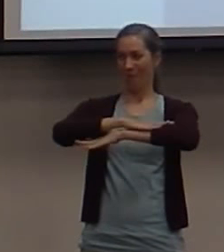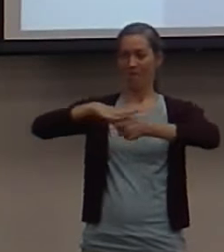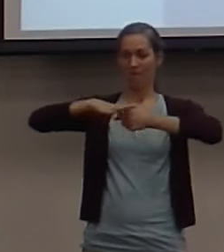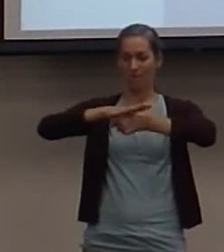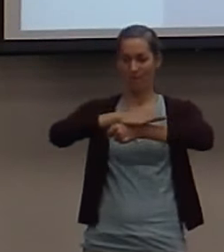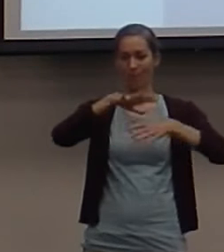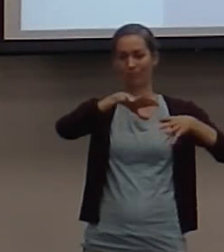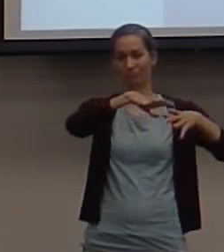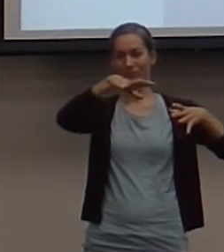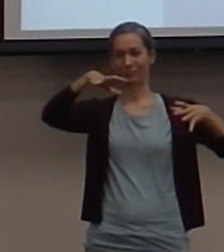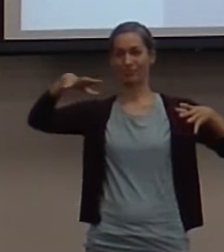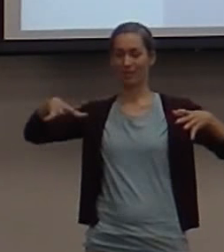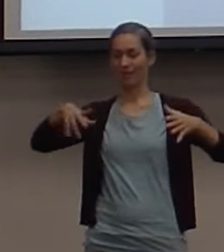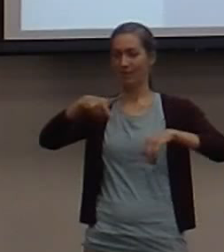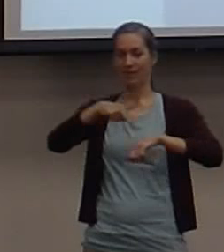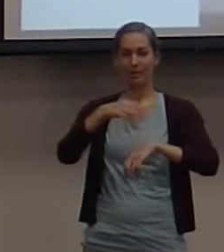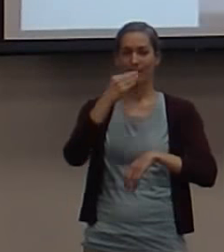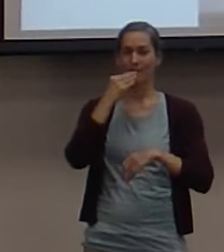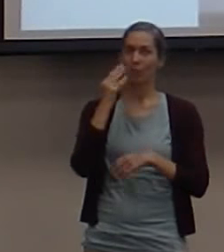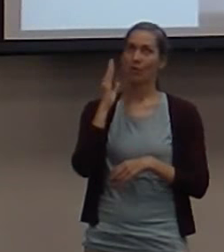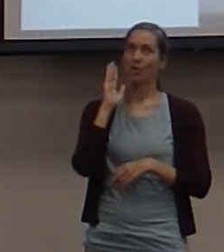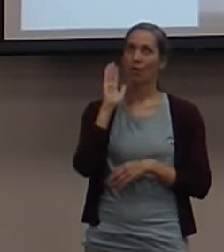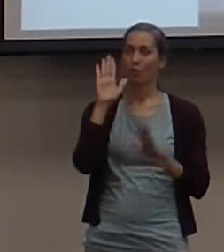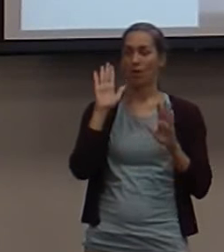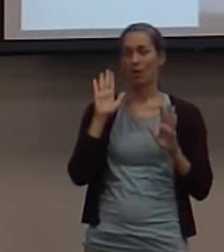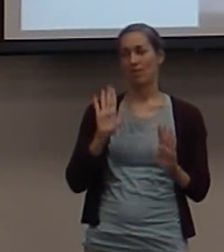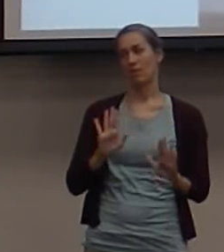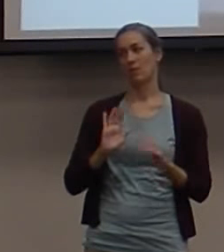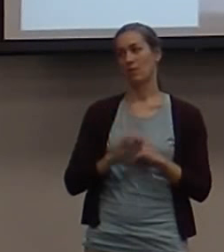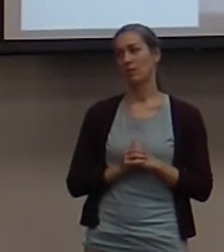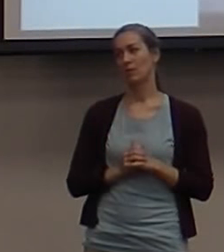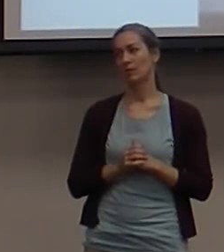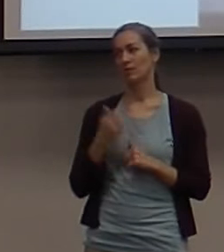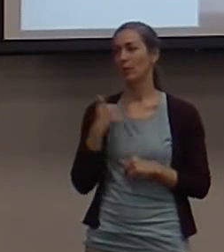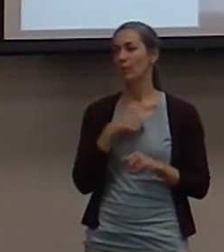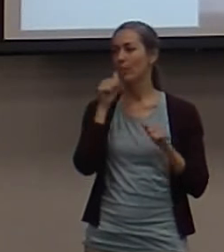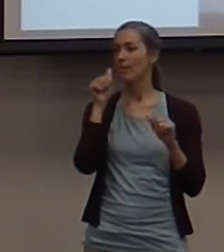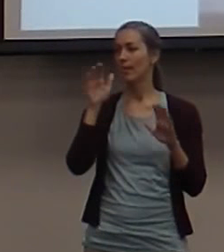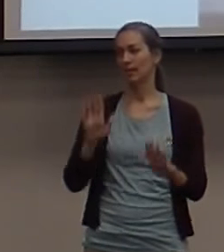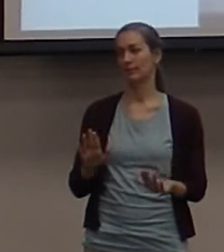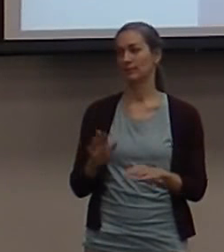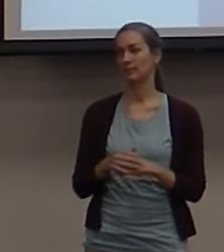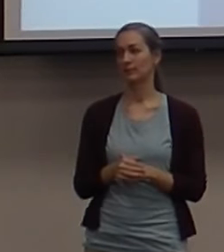And Philippine food is so wonderful. Anyway, we were blessed.